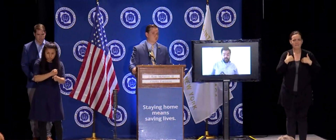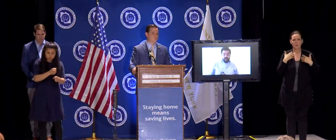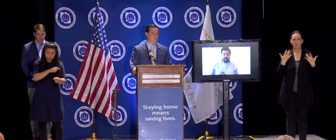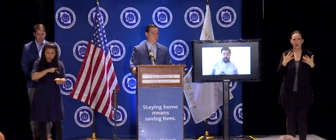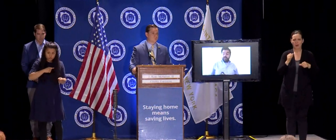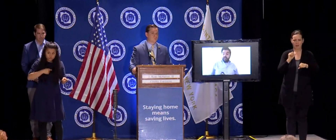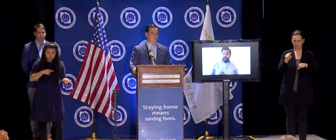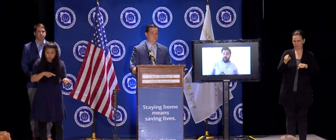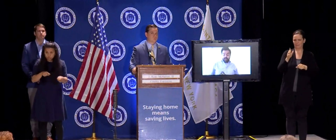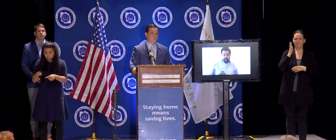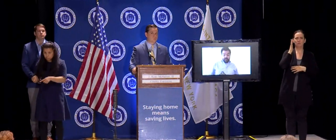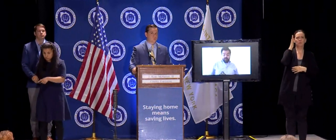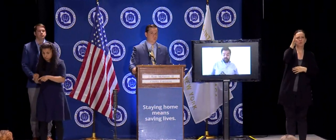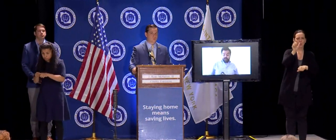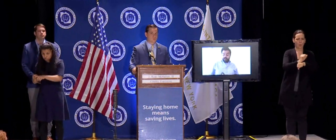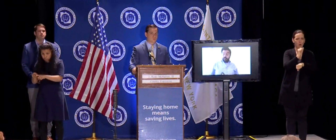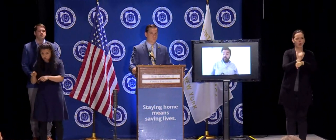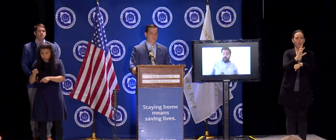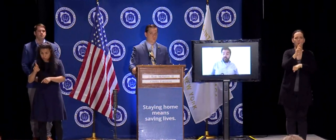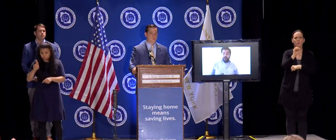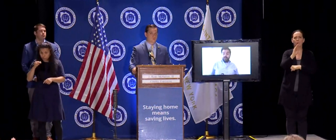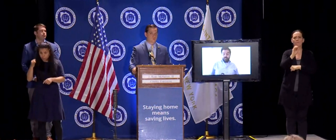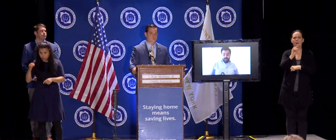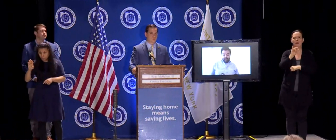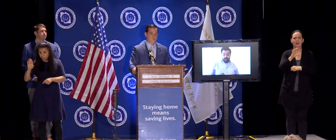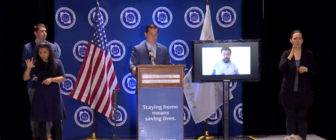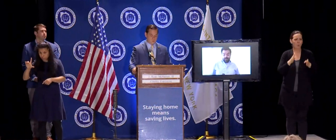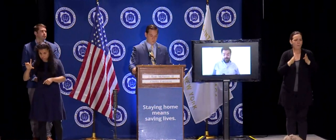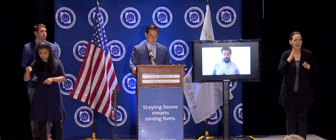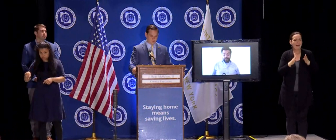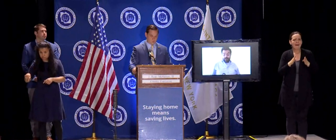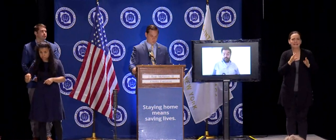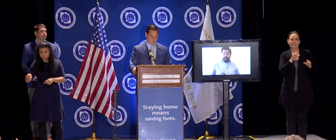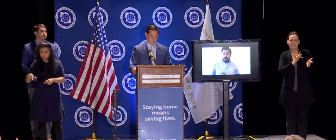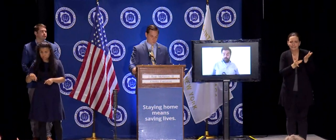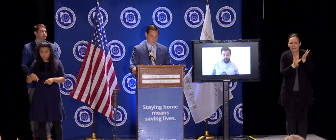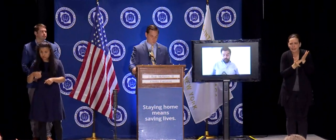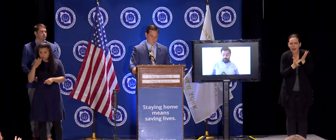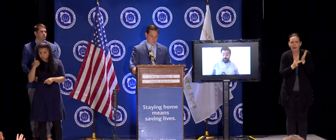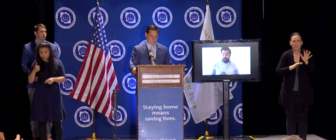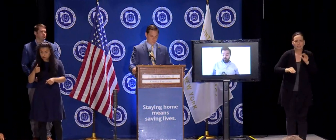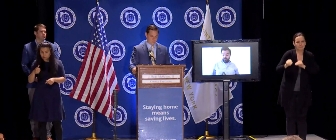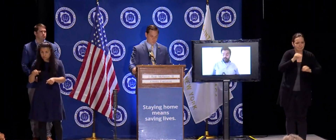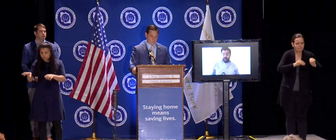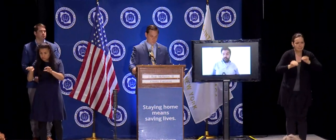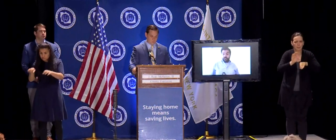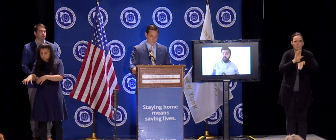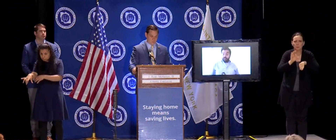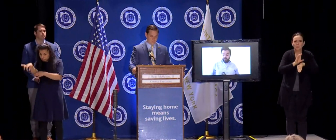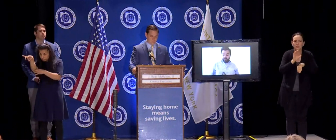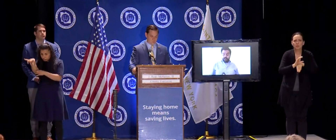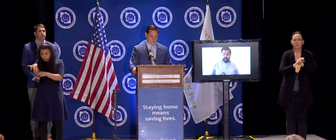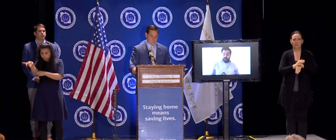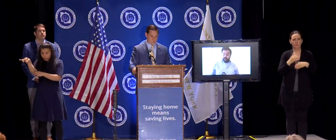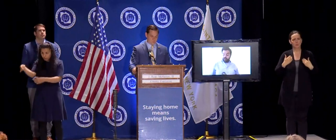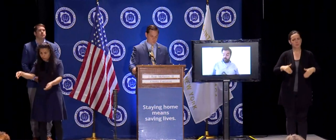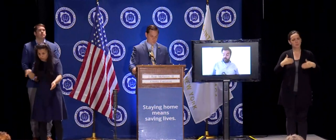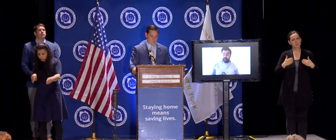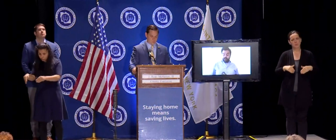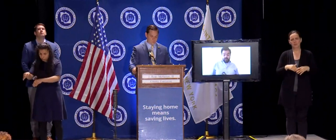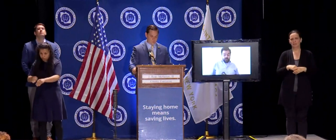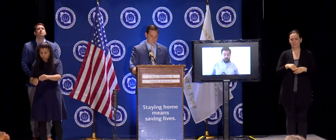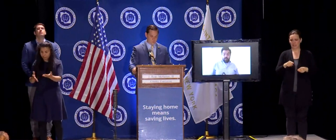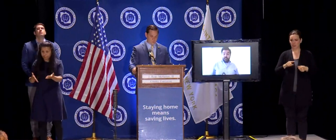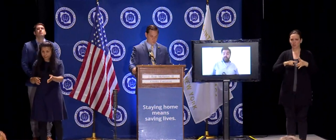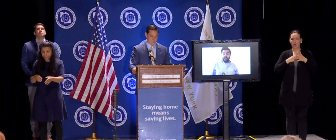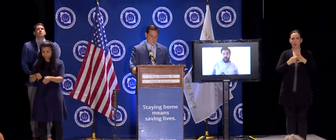technology to safely and efficiently pick, pack, and ship smaller customer orders such as books,